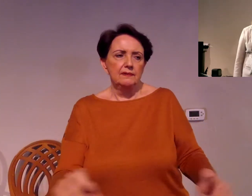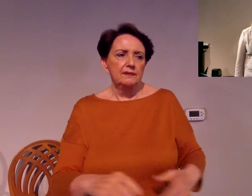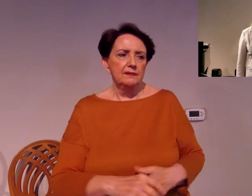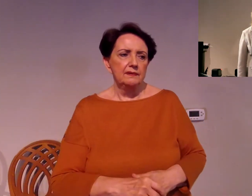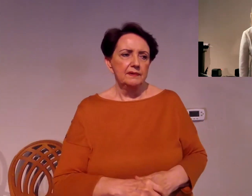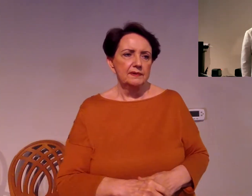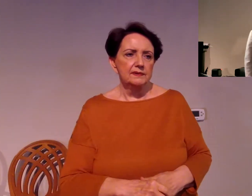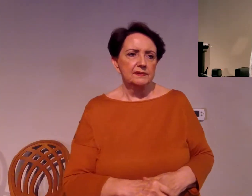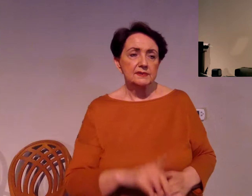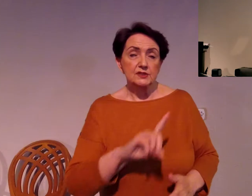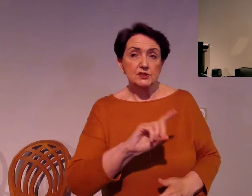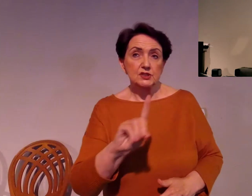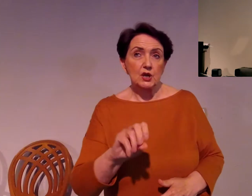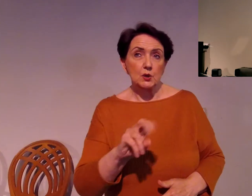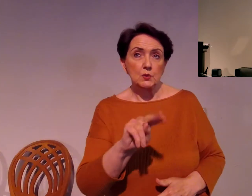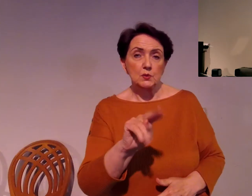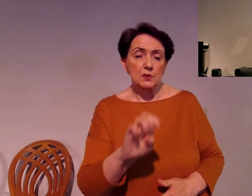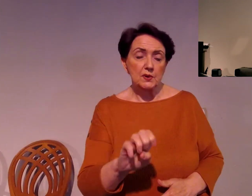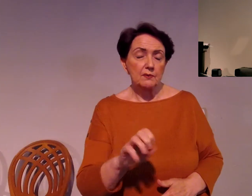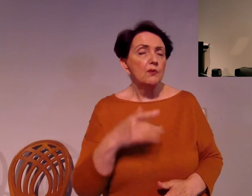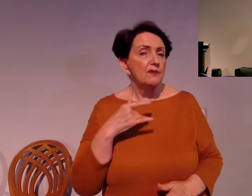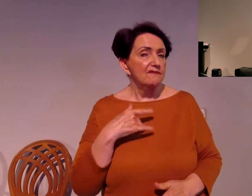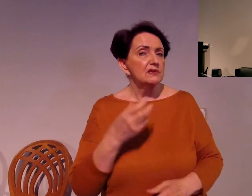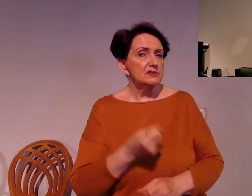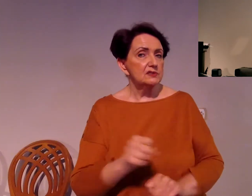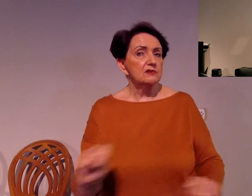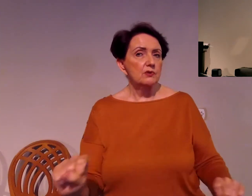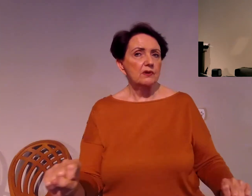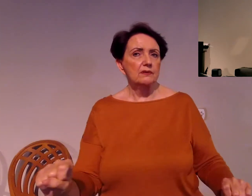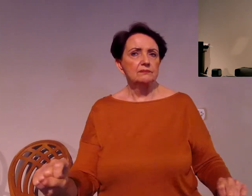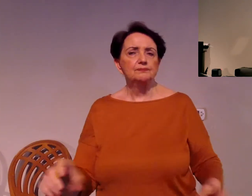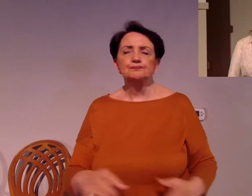It's a zone in which we actually feel secure.